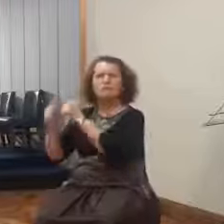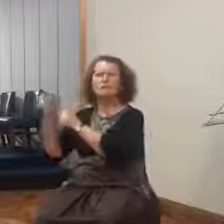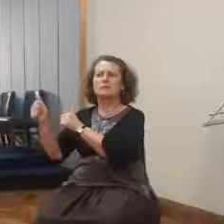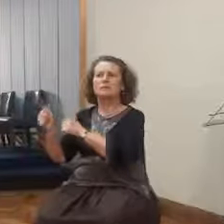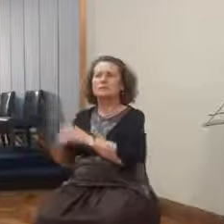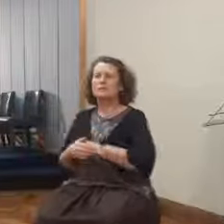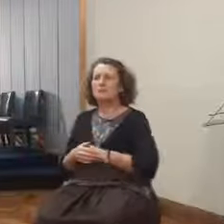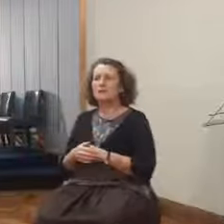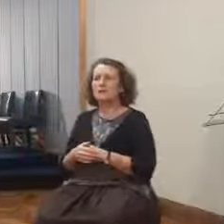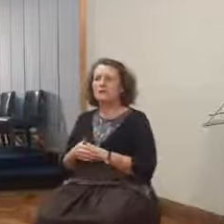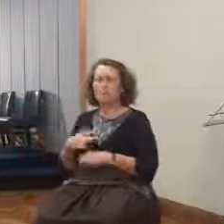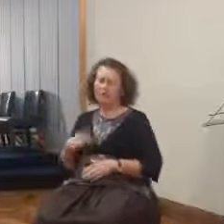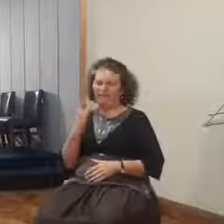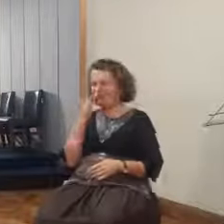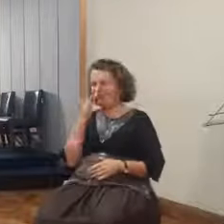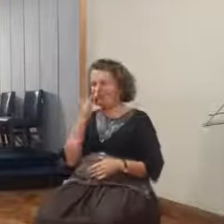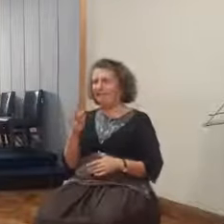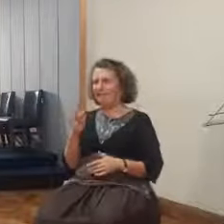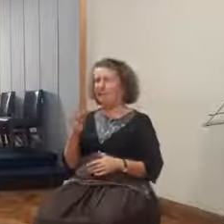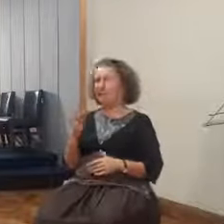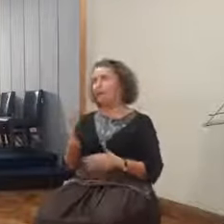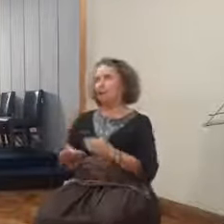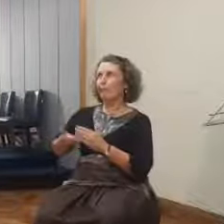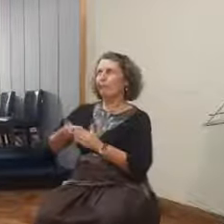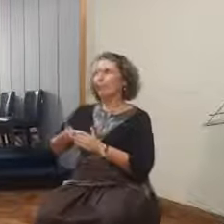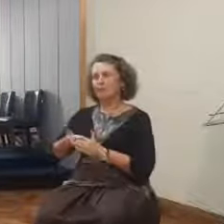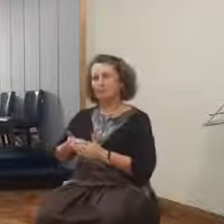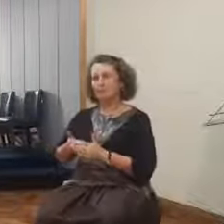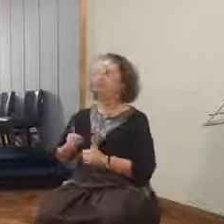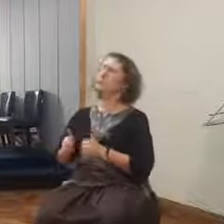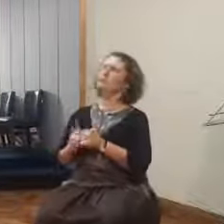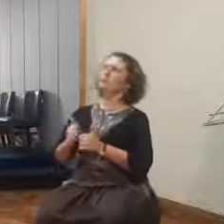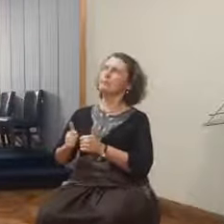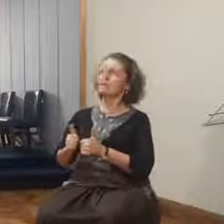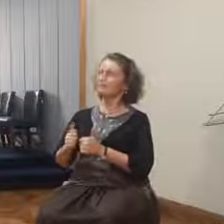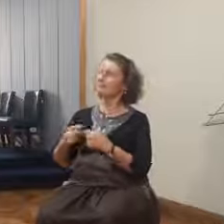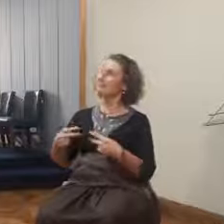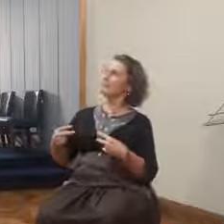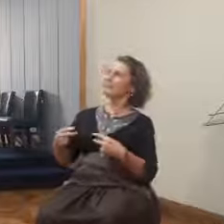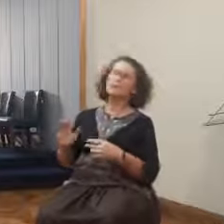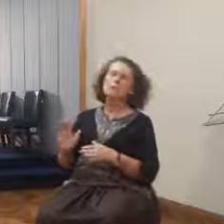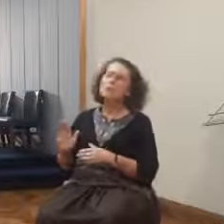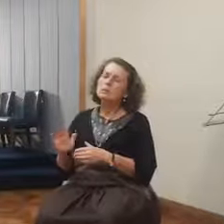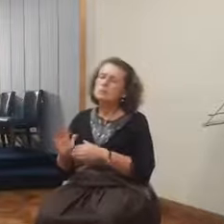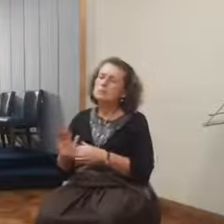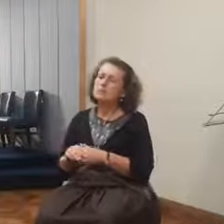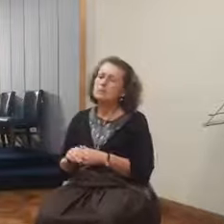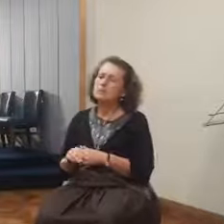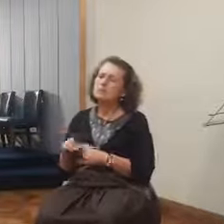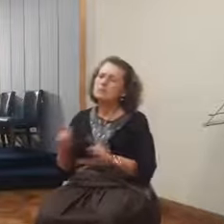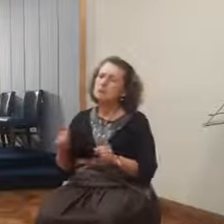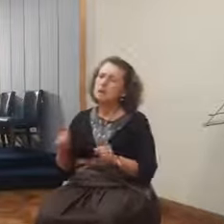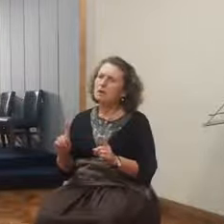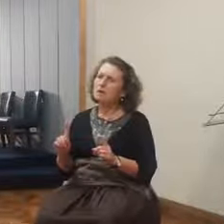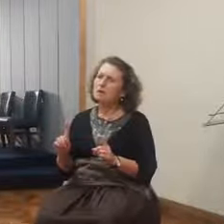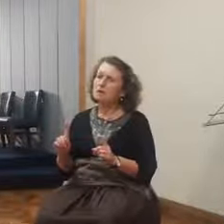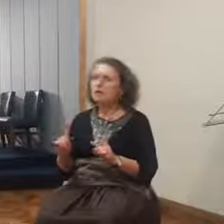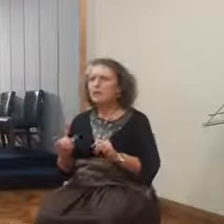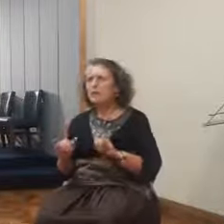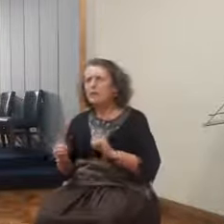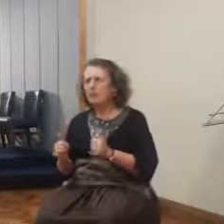artificial when we sing, or put on any kind of display, but I suggest that each one of us could sometimes say